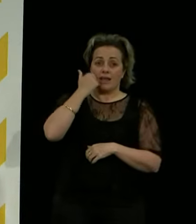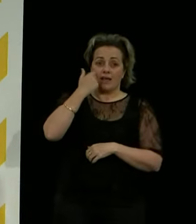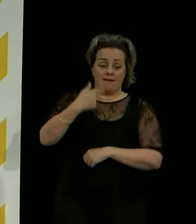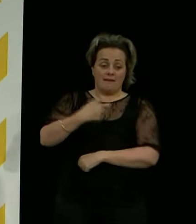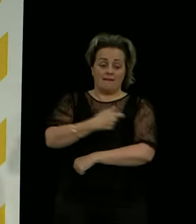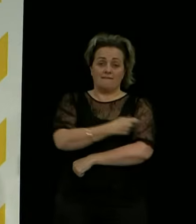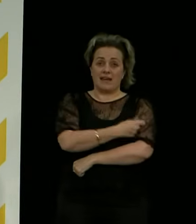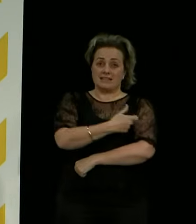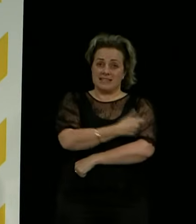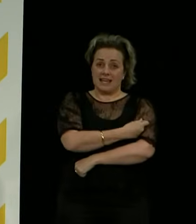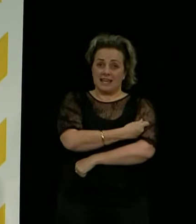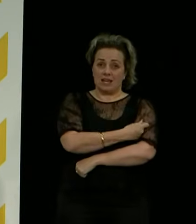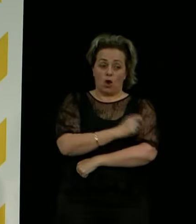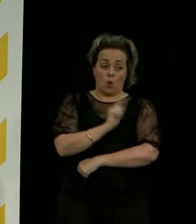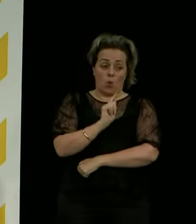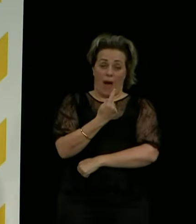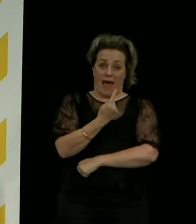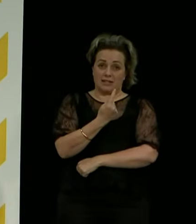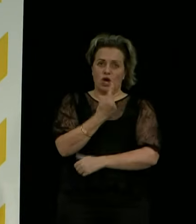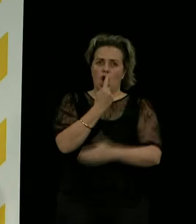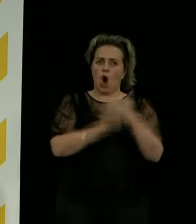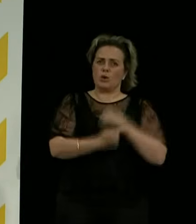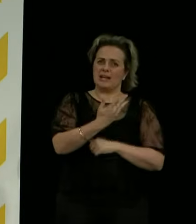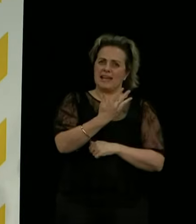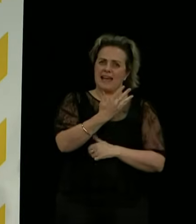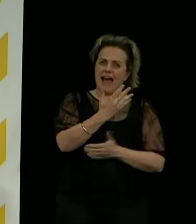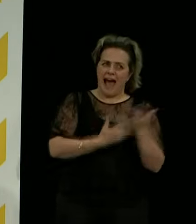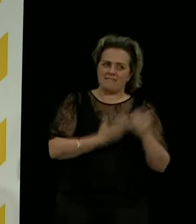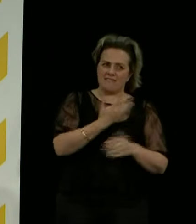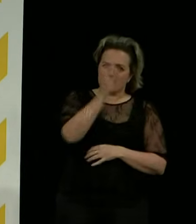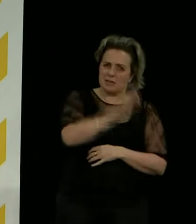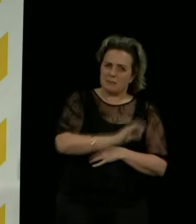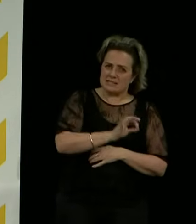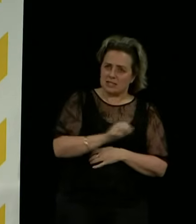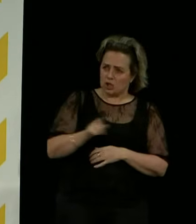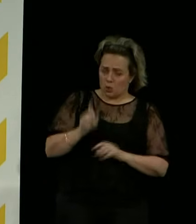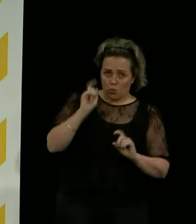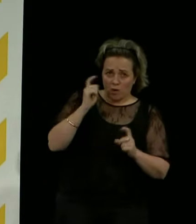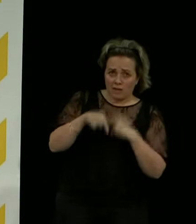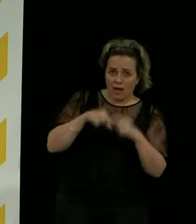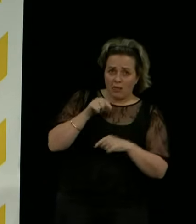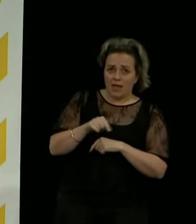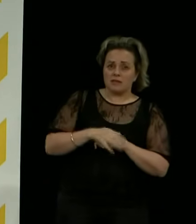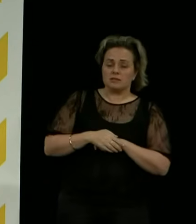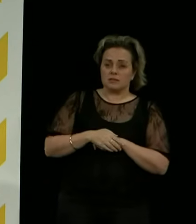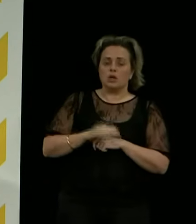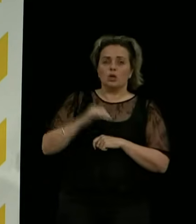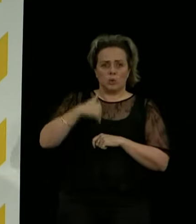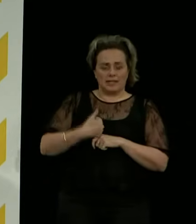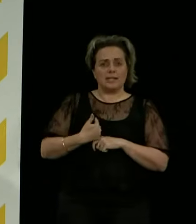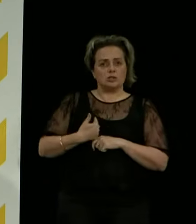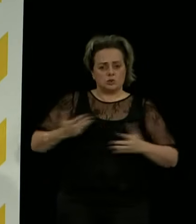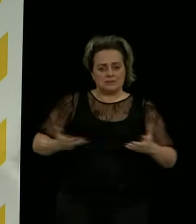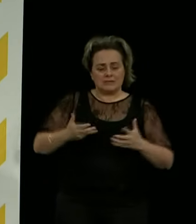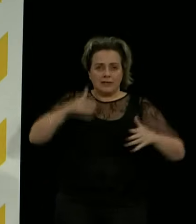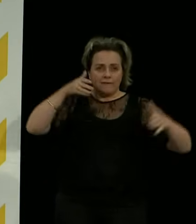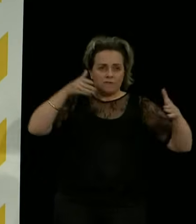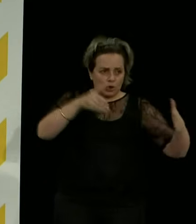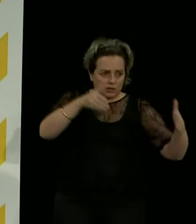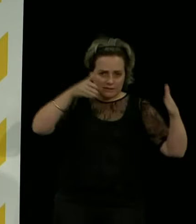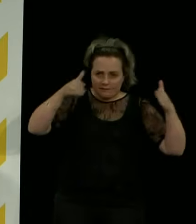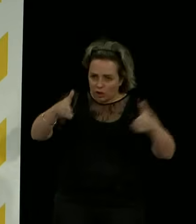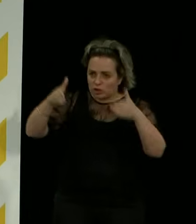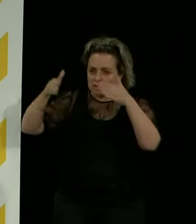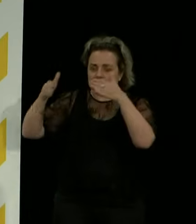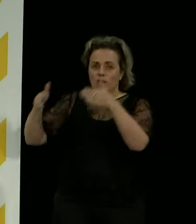were only 50%. Is that not a huge worry for you? And but all the way through, of course, that has to remain our focus. No one